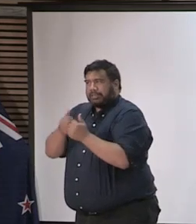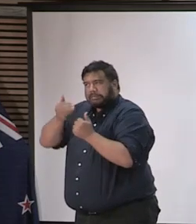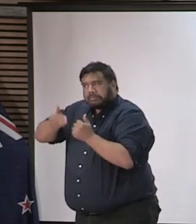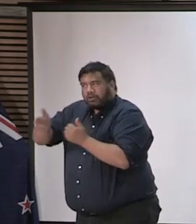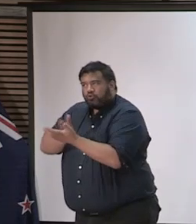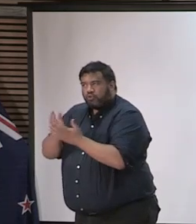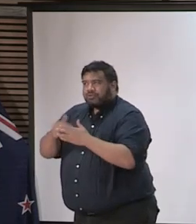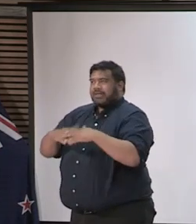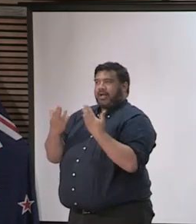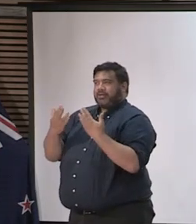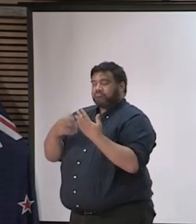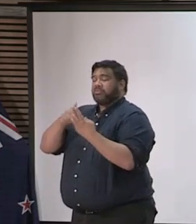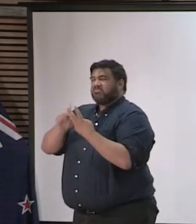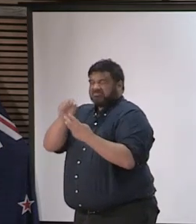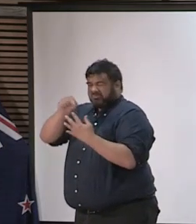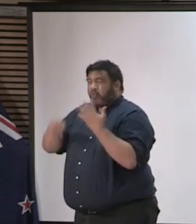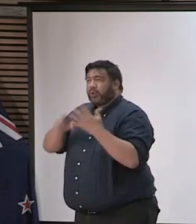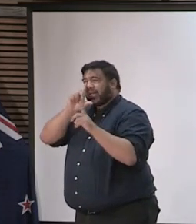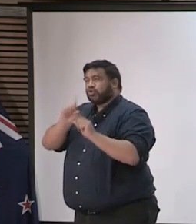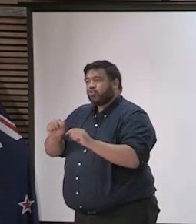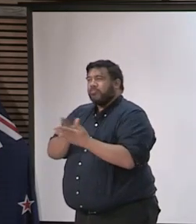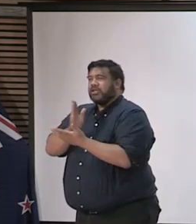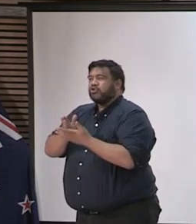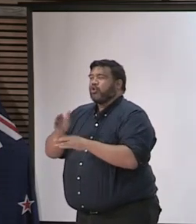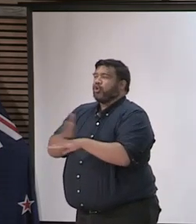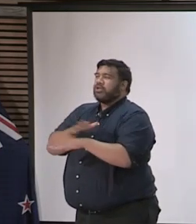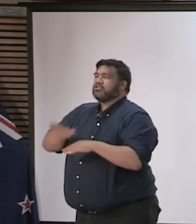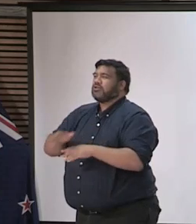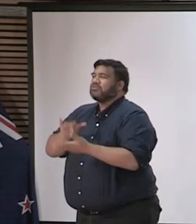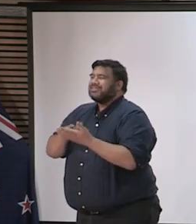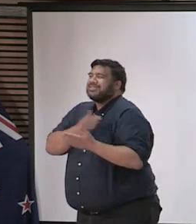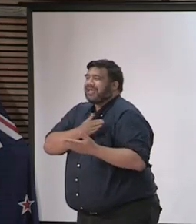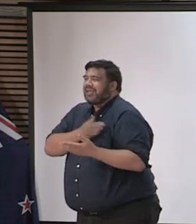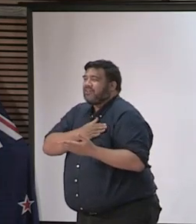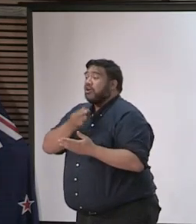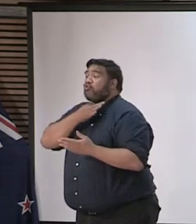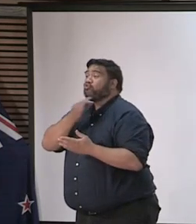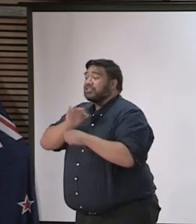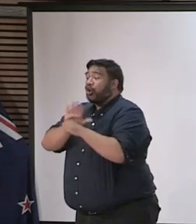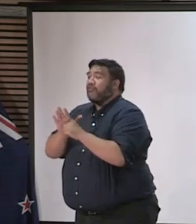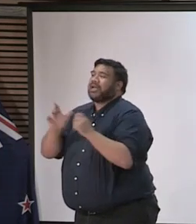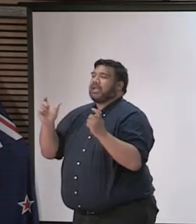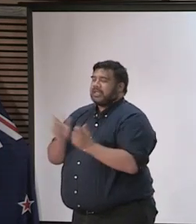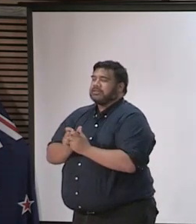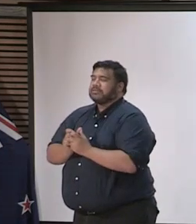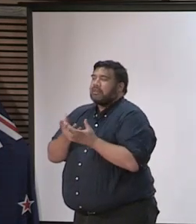work that we have all done as a country over the last 4 weeks to minimise the risk of COVID-19 coming through the door in the first place. Comments that the